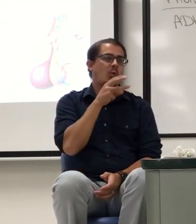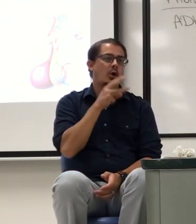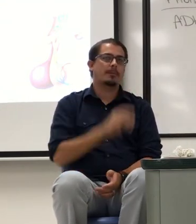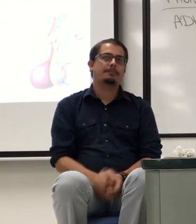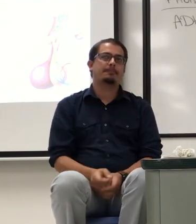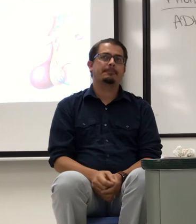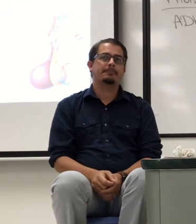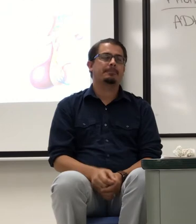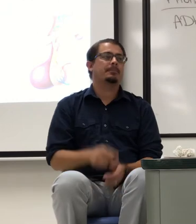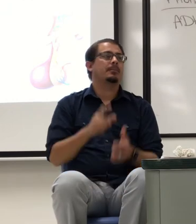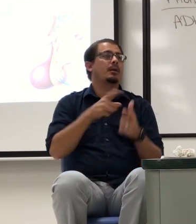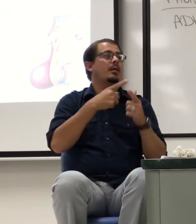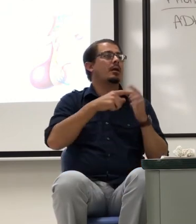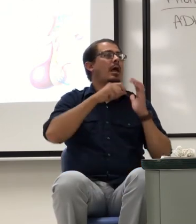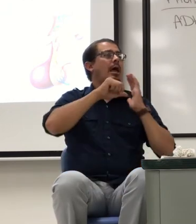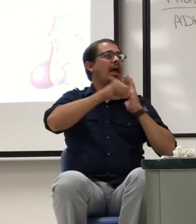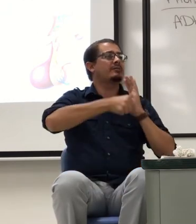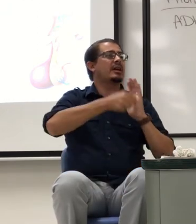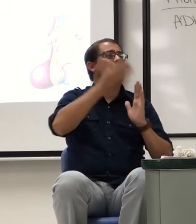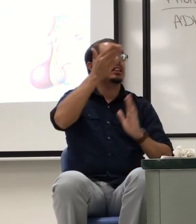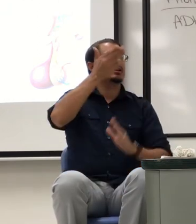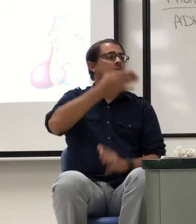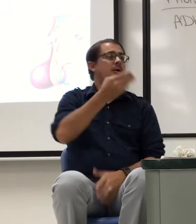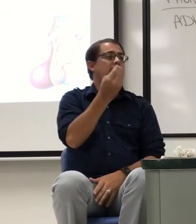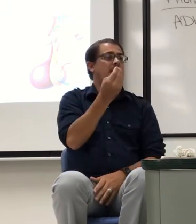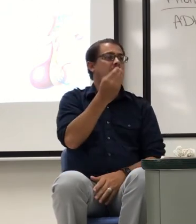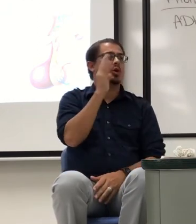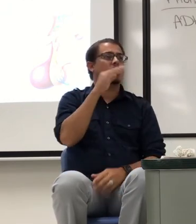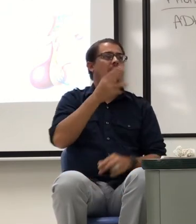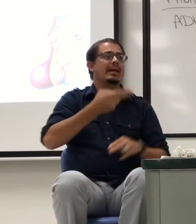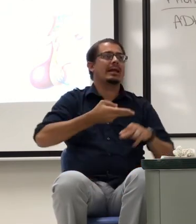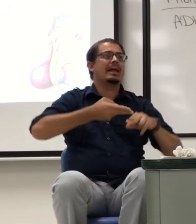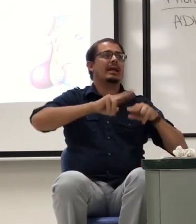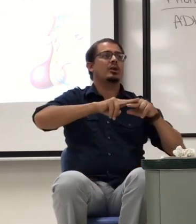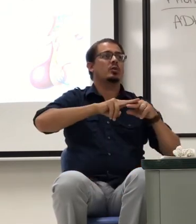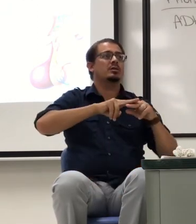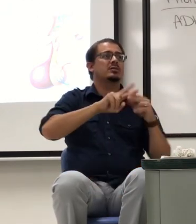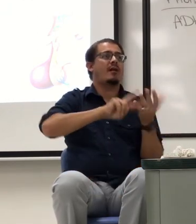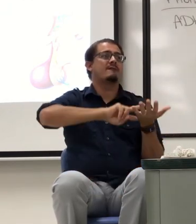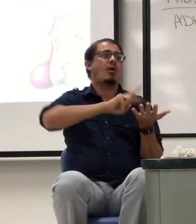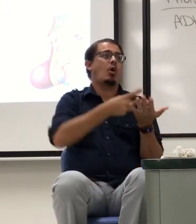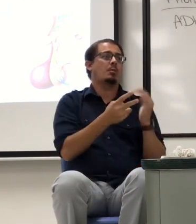And what I'd emphasized in lecture yesterday, you increase blood volume, increase blood pressure.